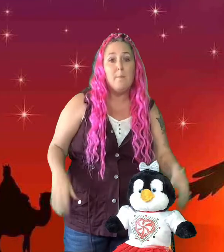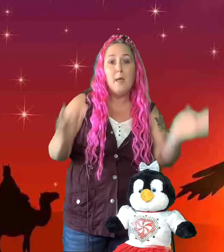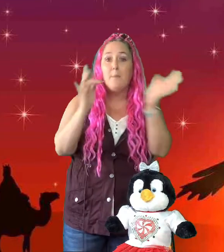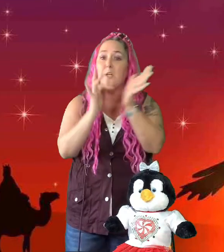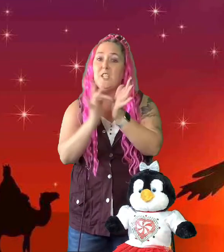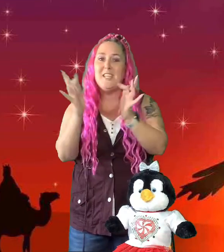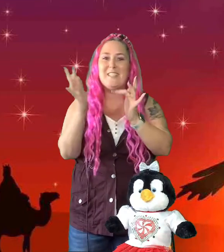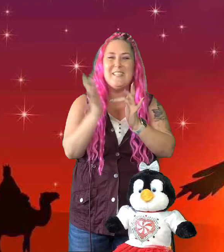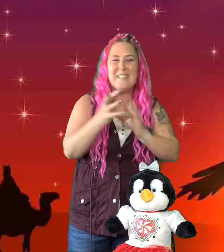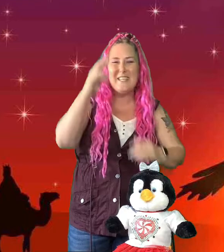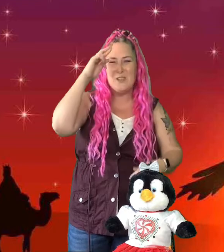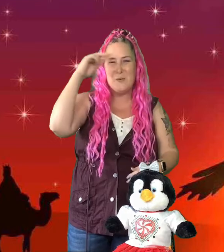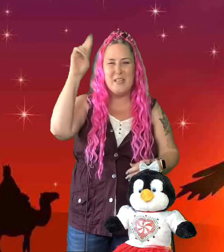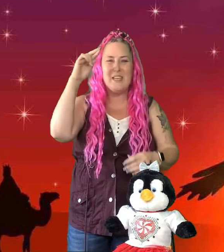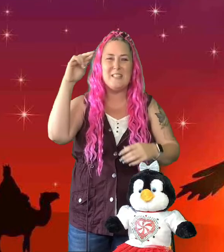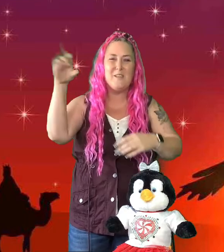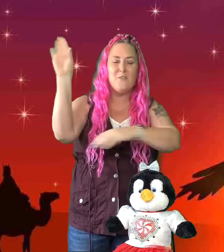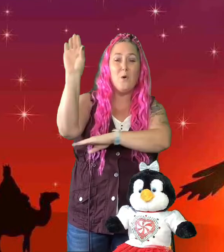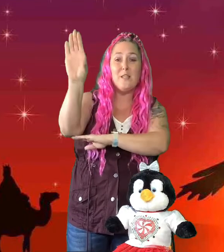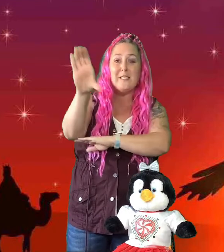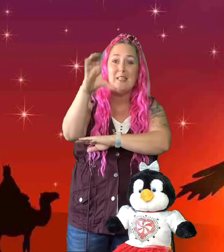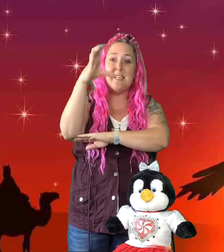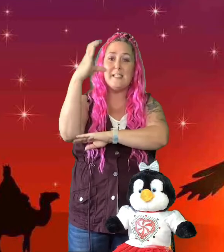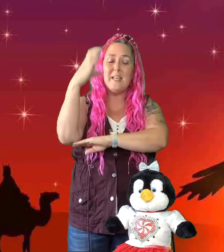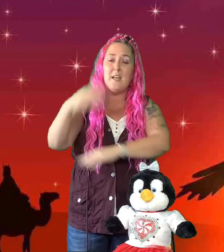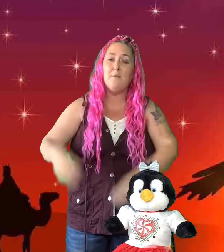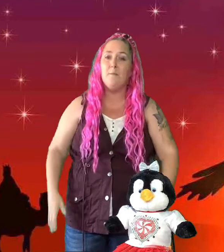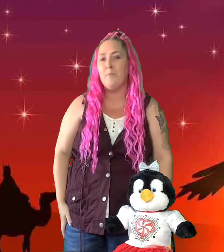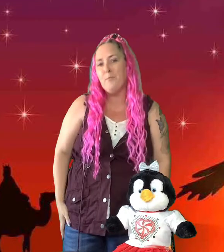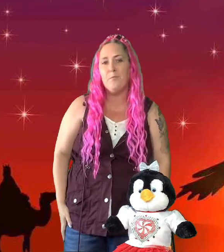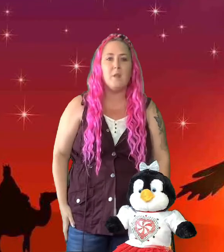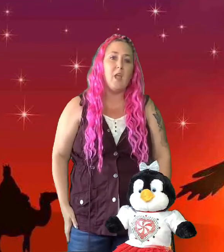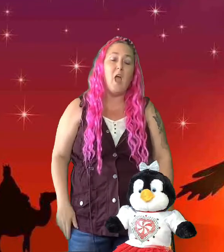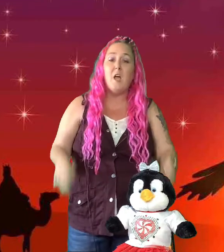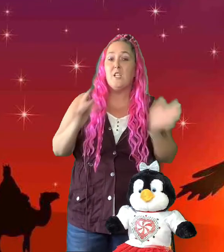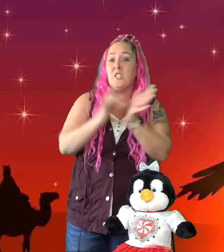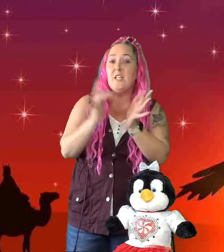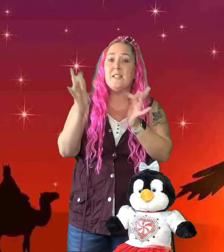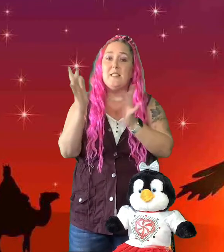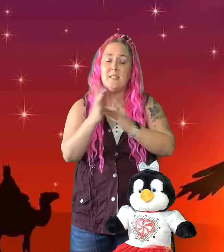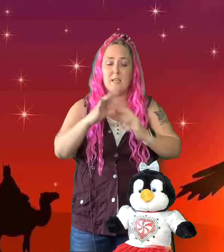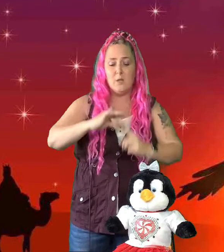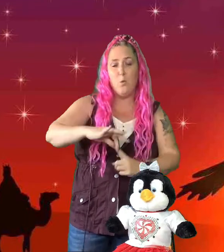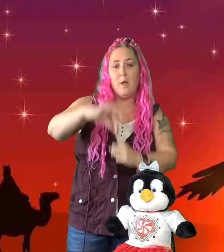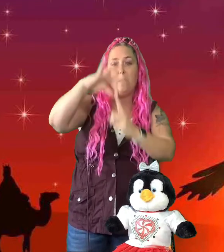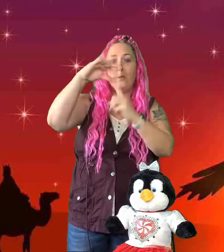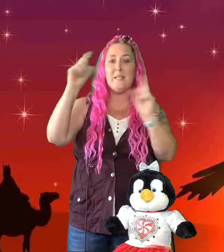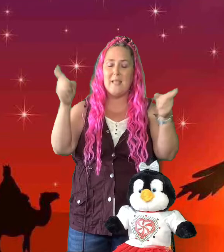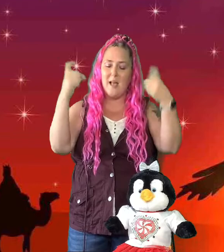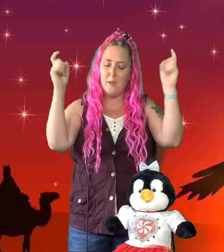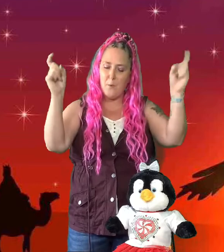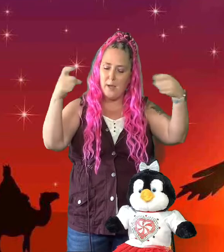Remember, Jesus is the reason for the season. Jesus is the one we celebrate.